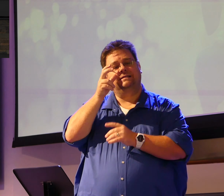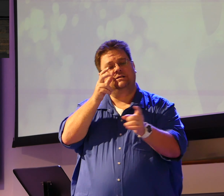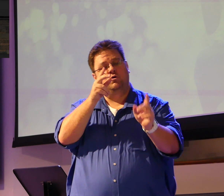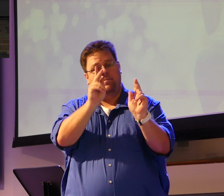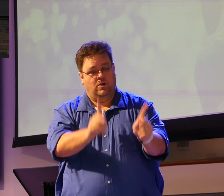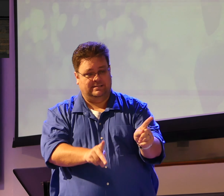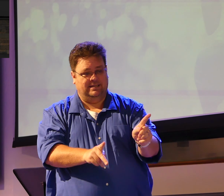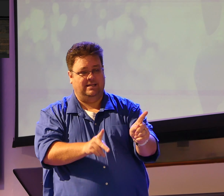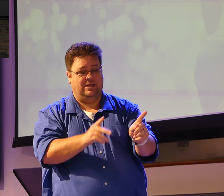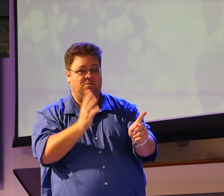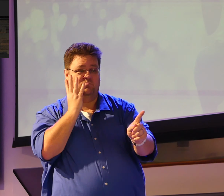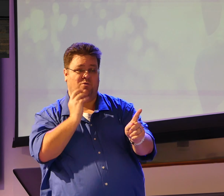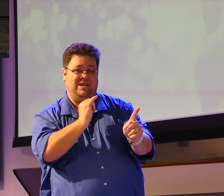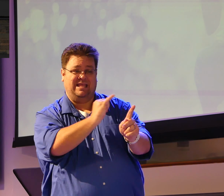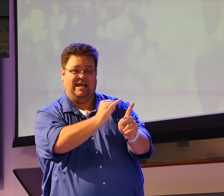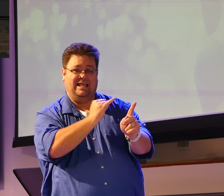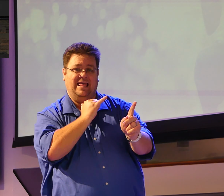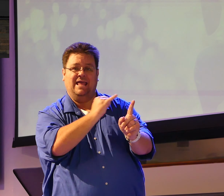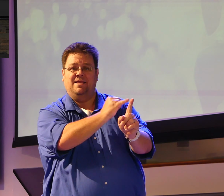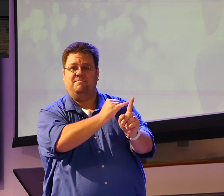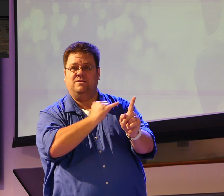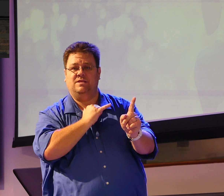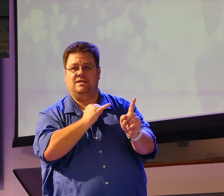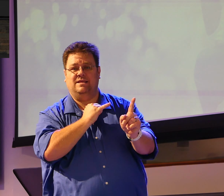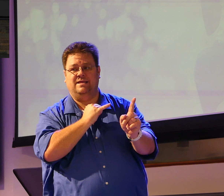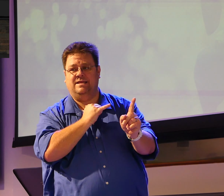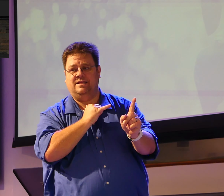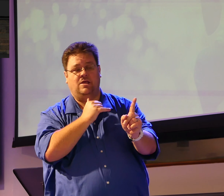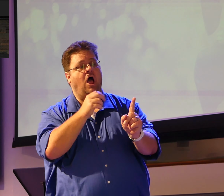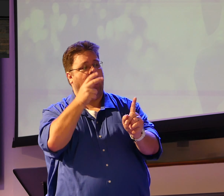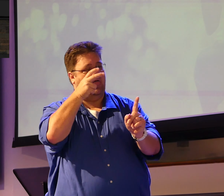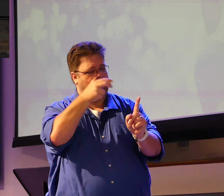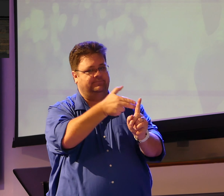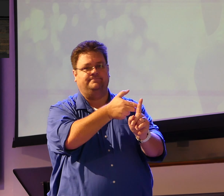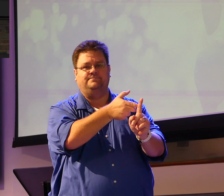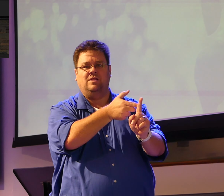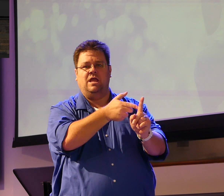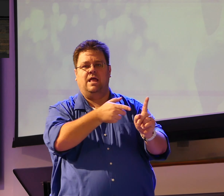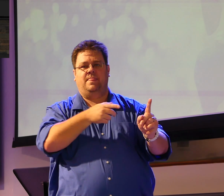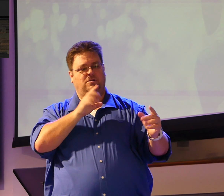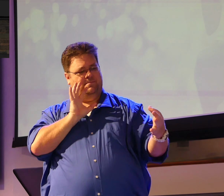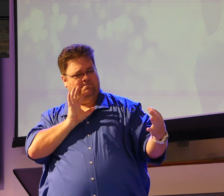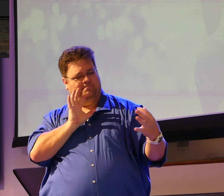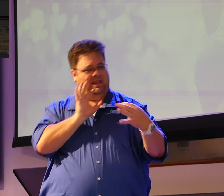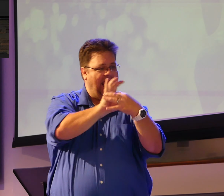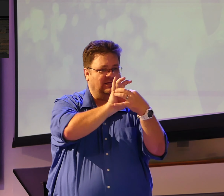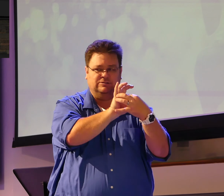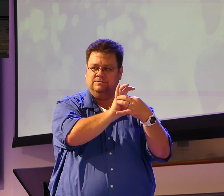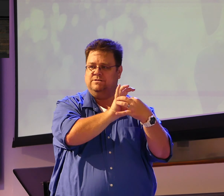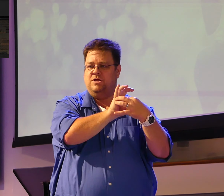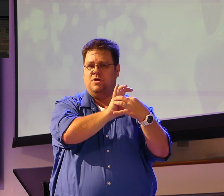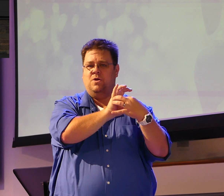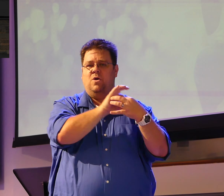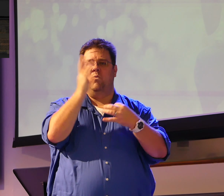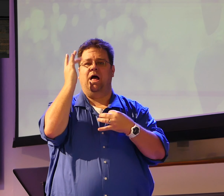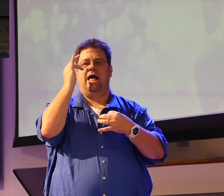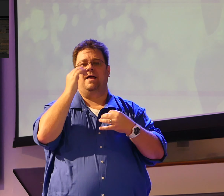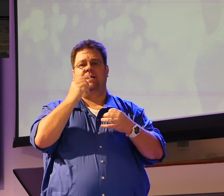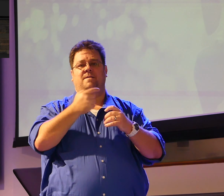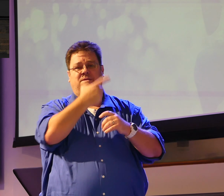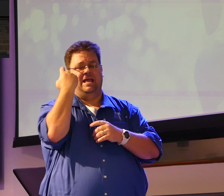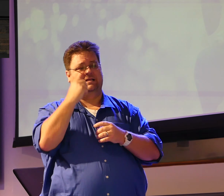listen to a person who has been through a similar problem as them there's an immediate connection